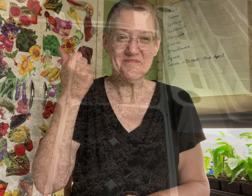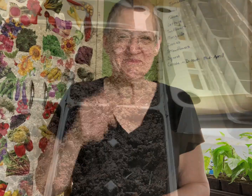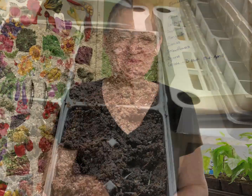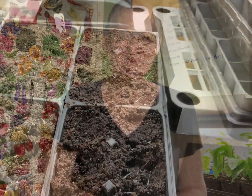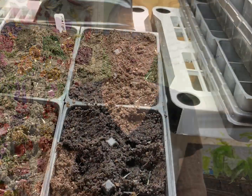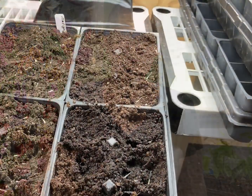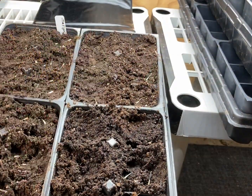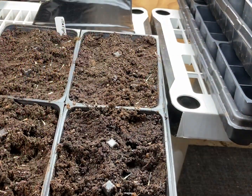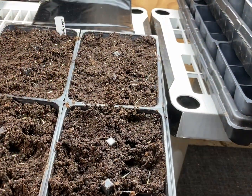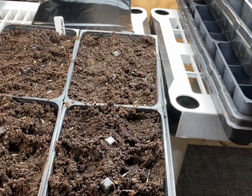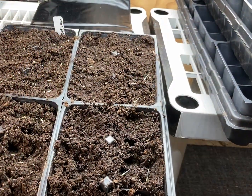germination.